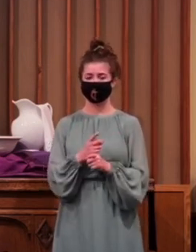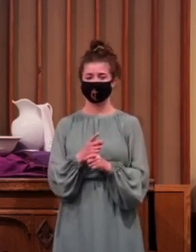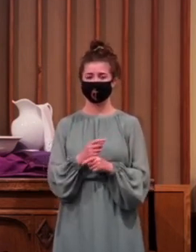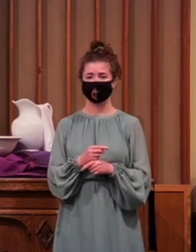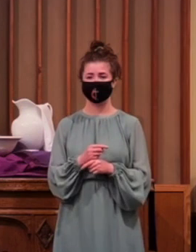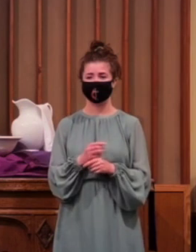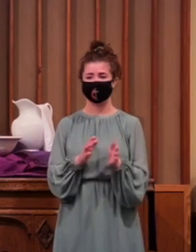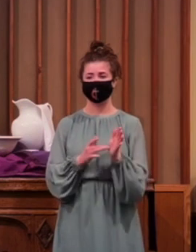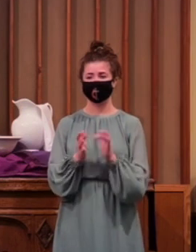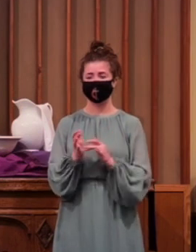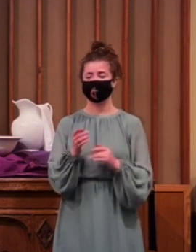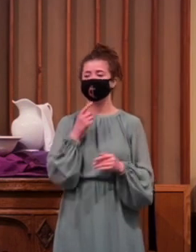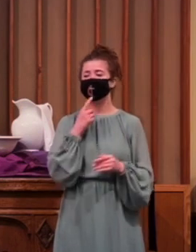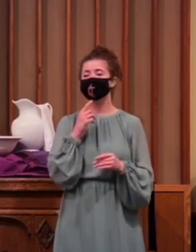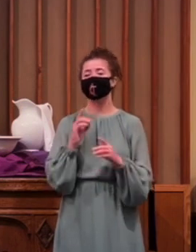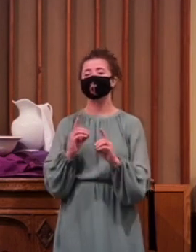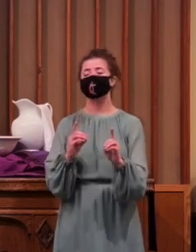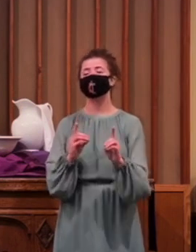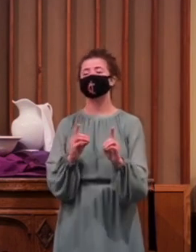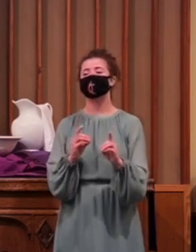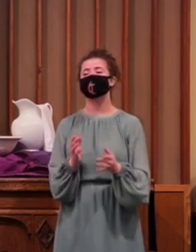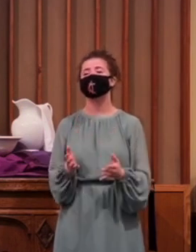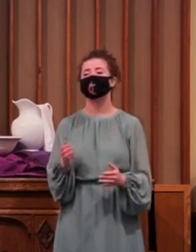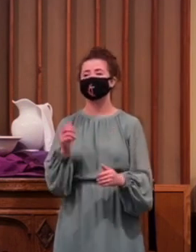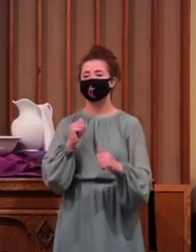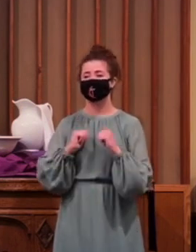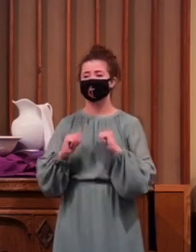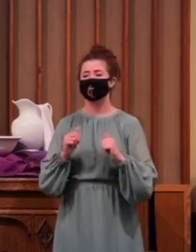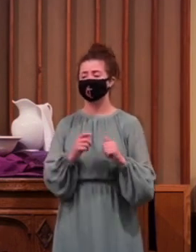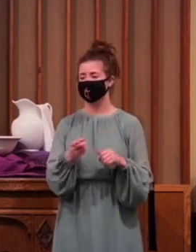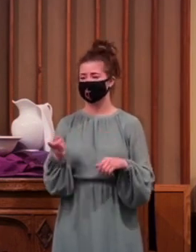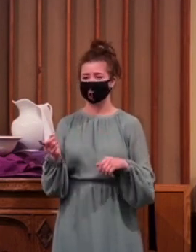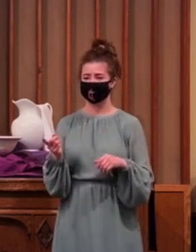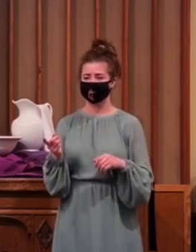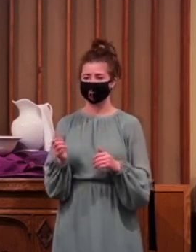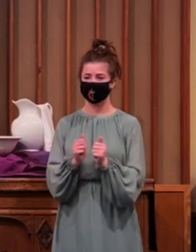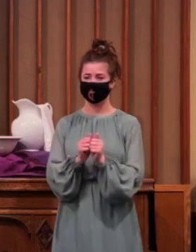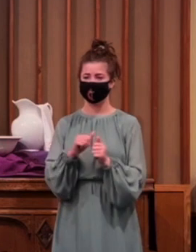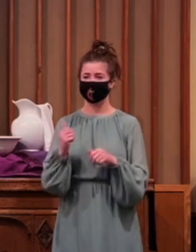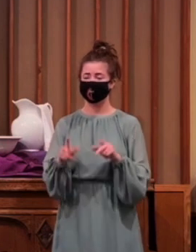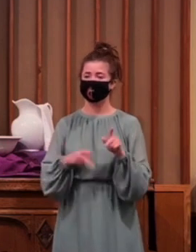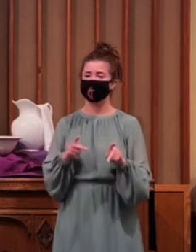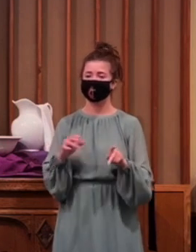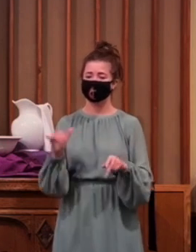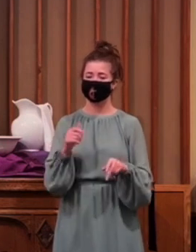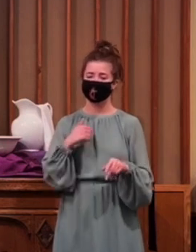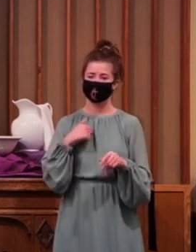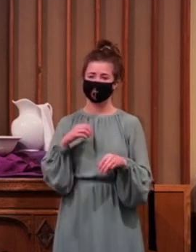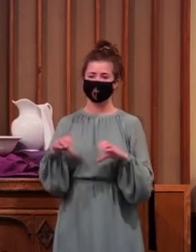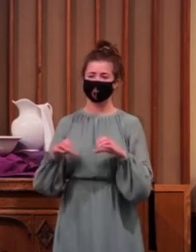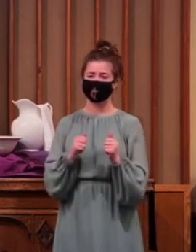Jesus told his disciples to treat each other the way that he had treated them, which meant that they